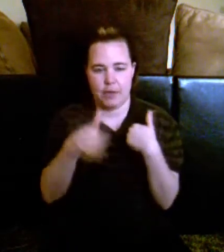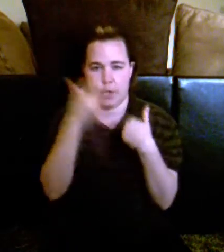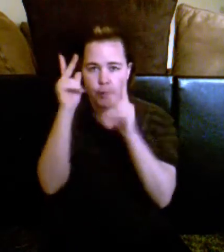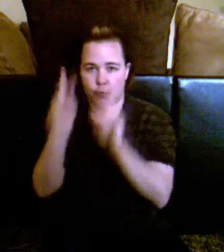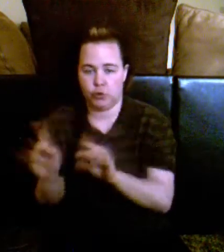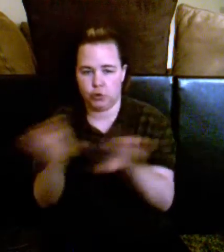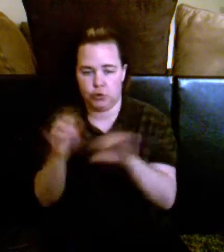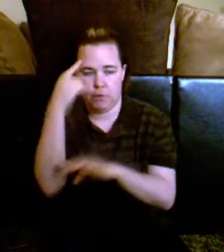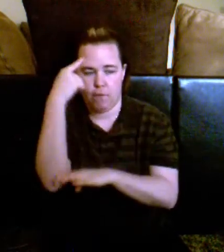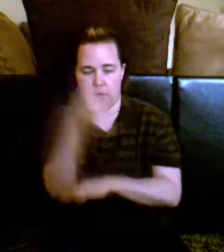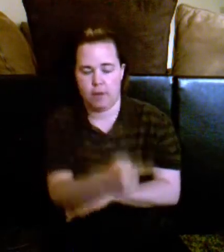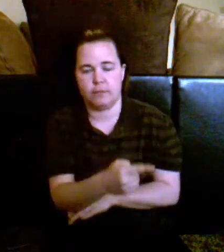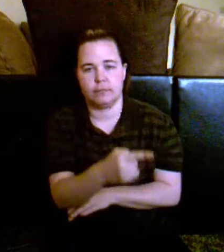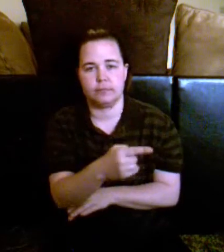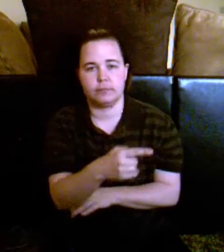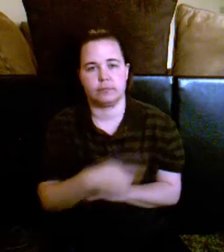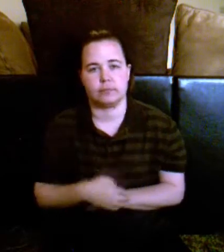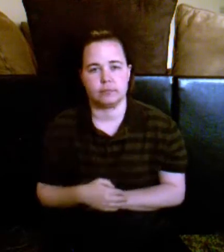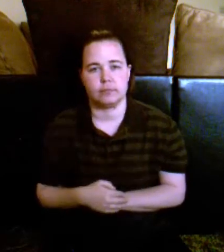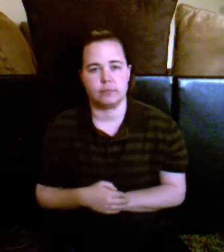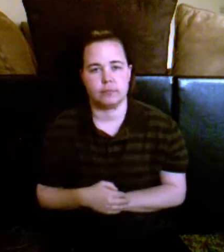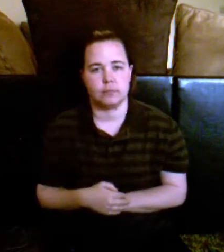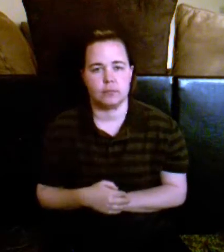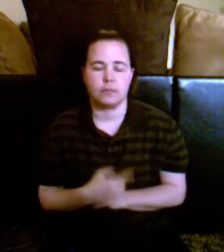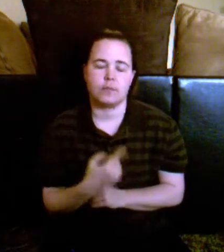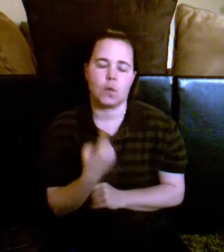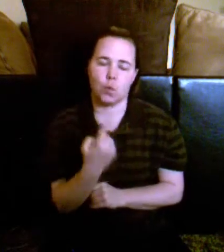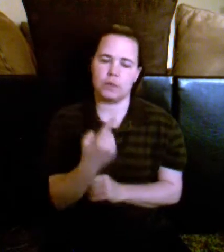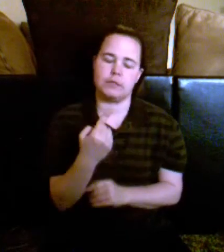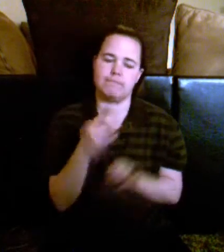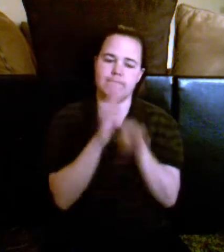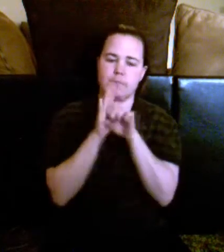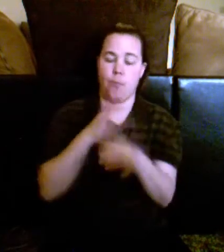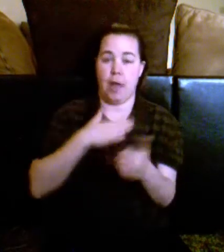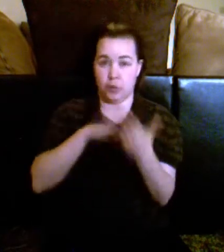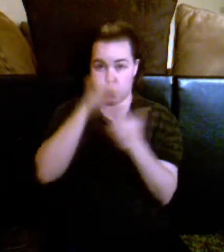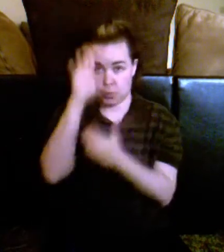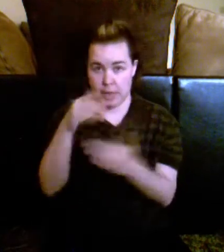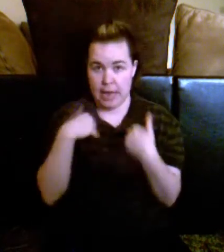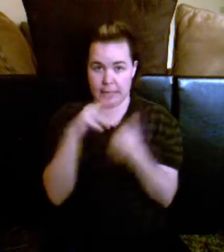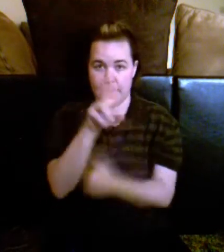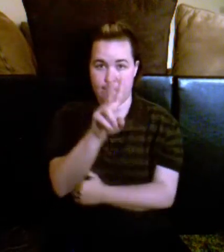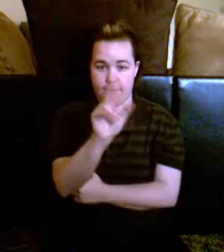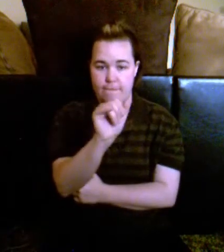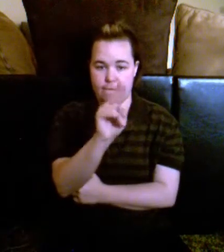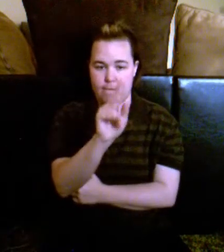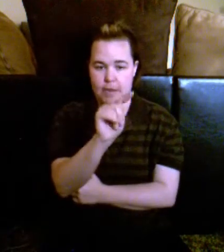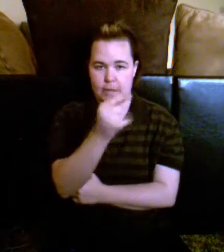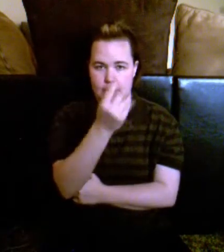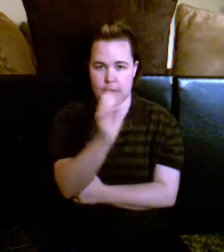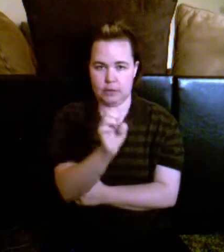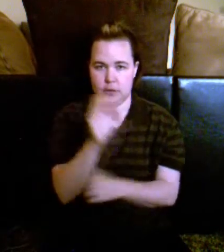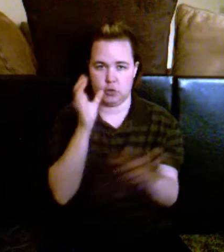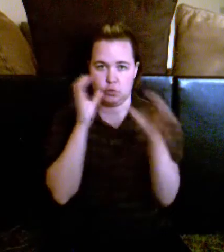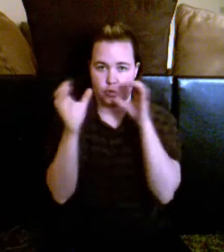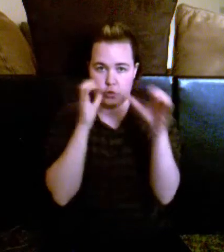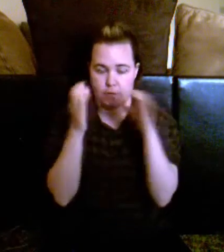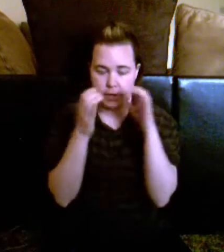person do it for them. An example is that my student has a Vantage communication device that is programmed to turn